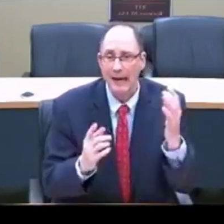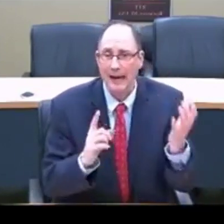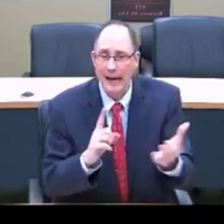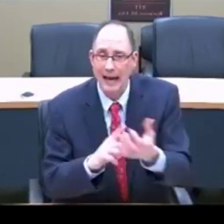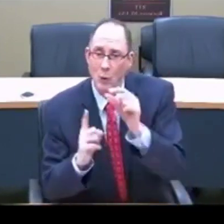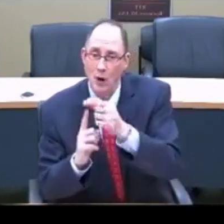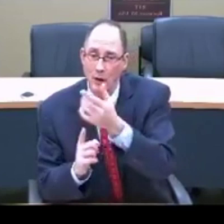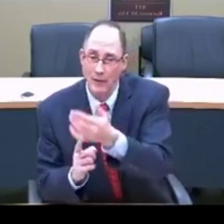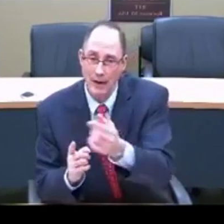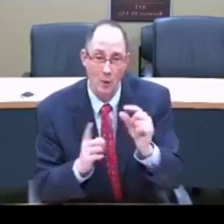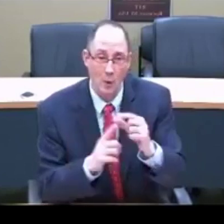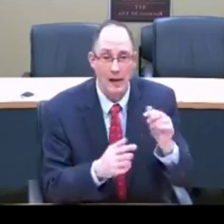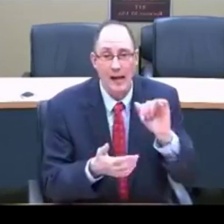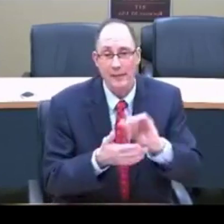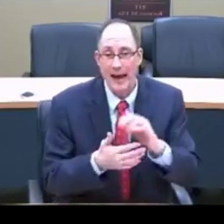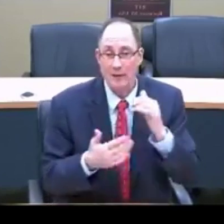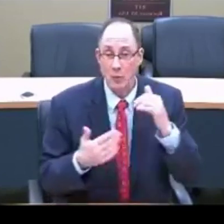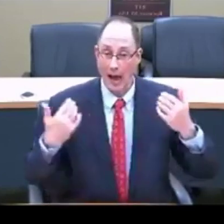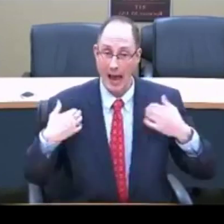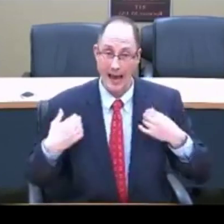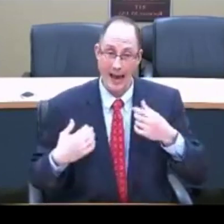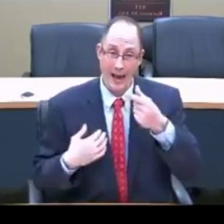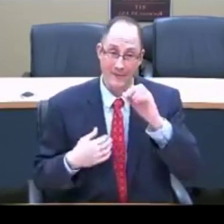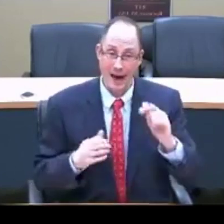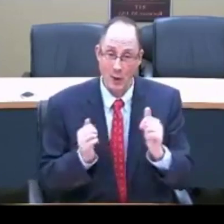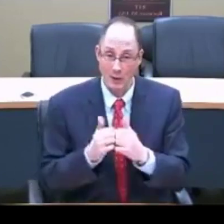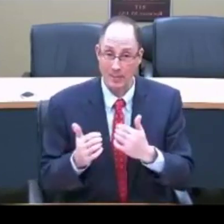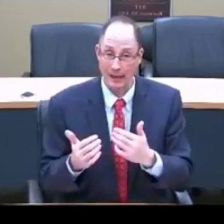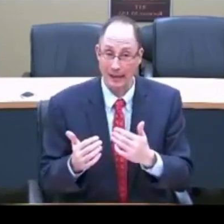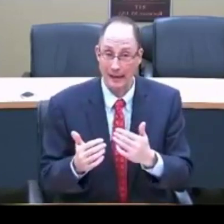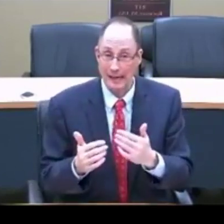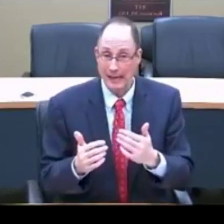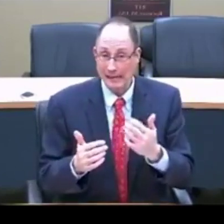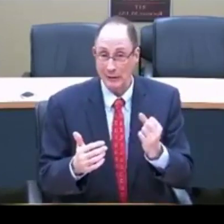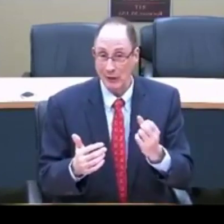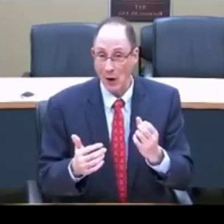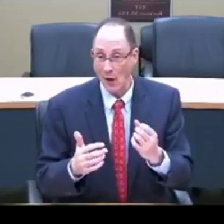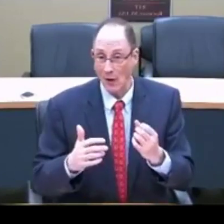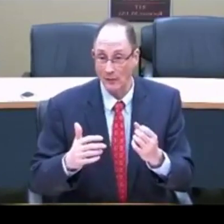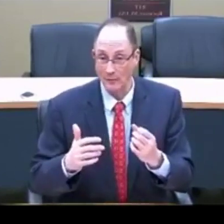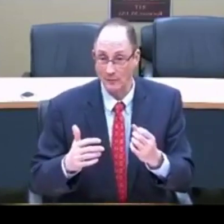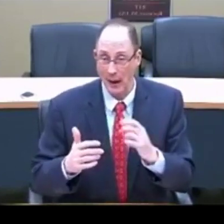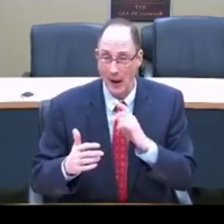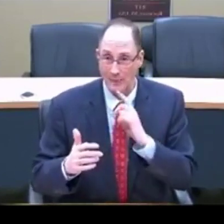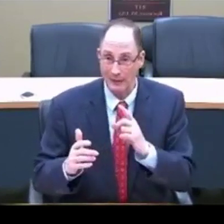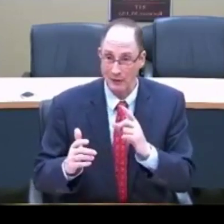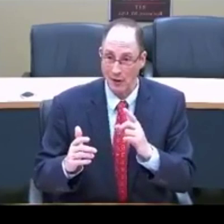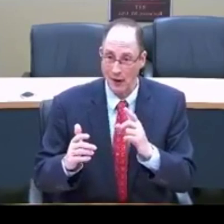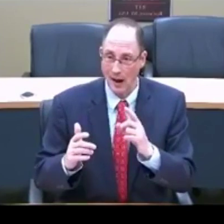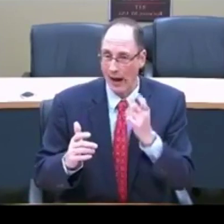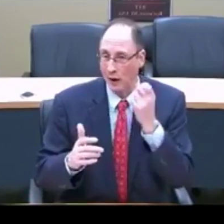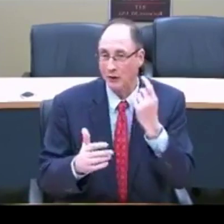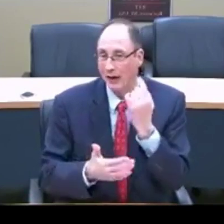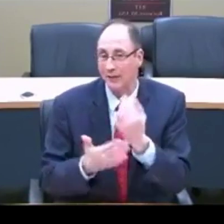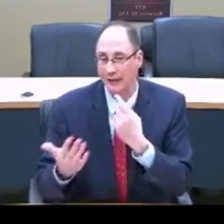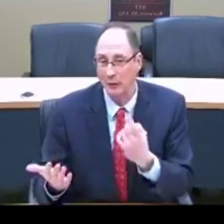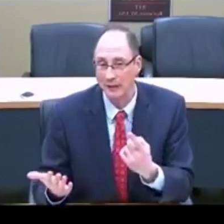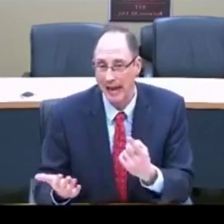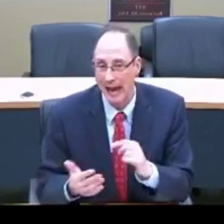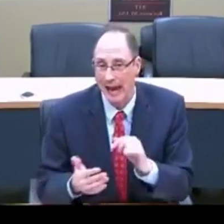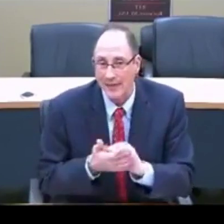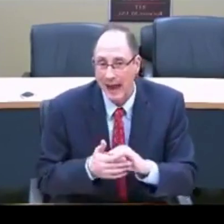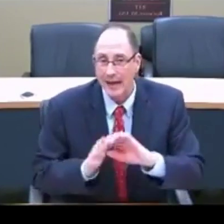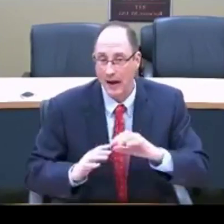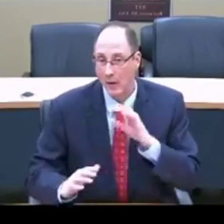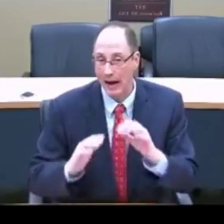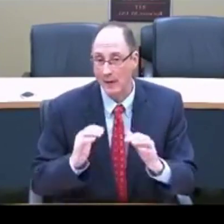may catch a word there at work. That's why I have Gail with me. So, I want to be sure I understood everything you said.